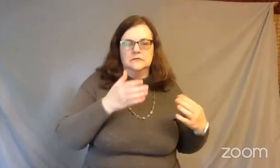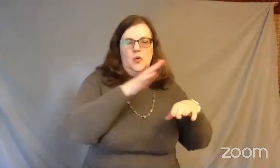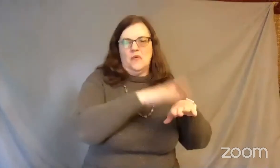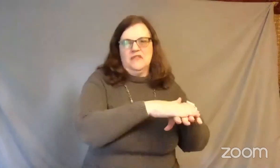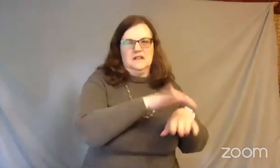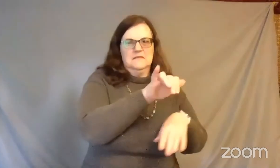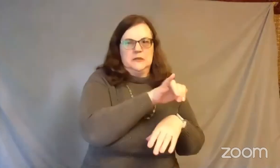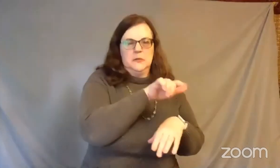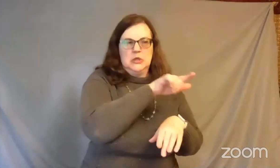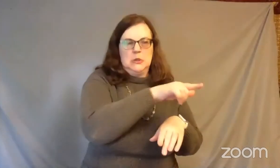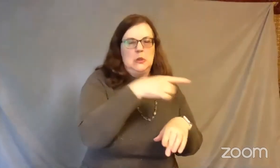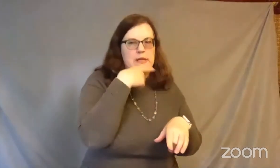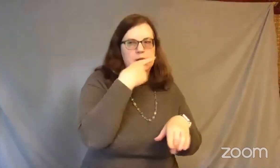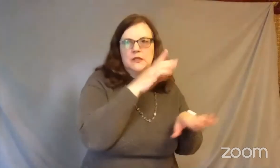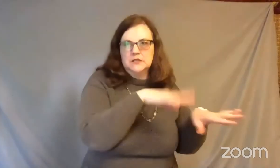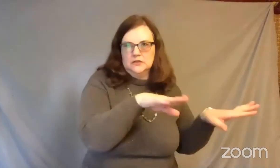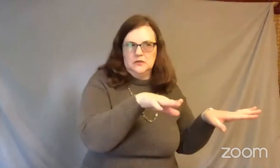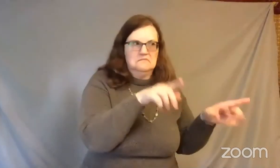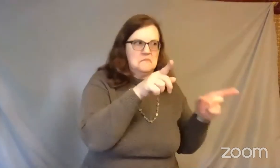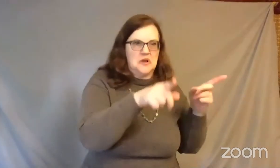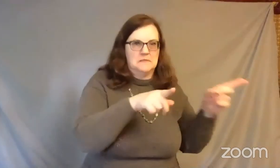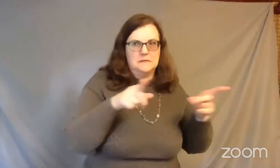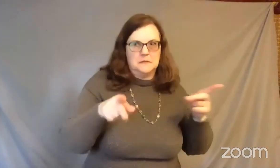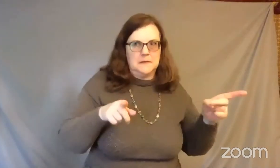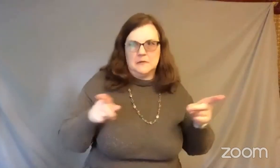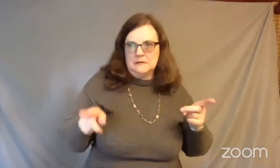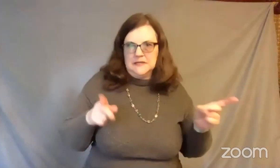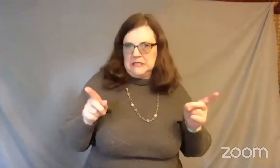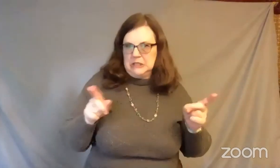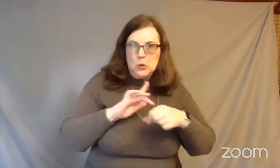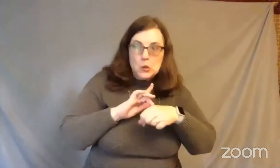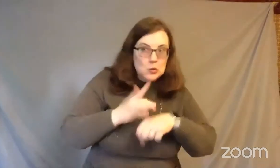Although they varied in the speed at which they were acquiring these pronouns.